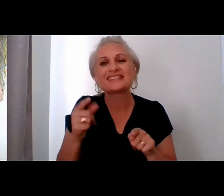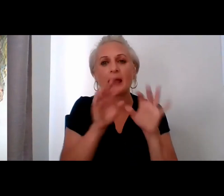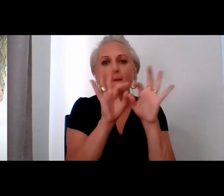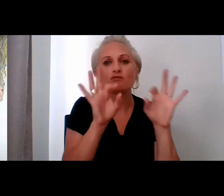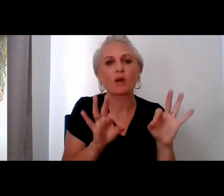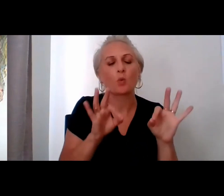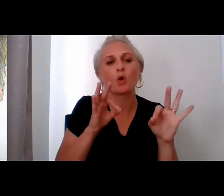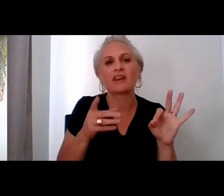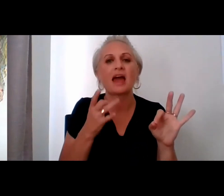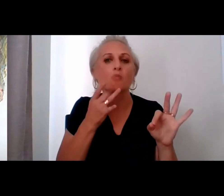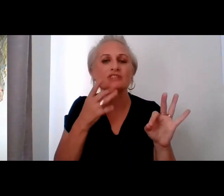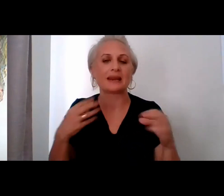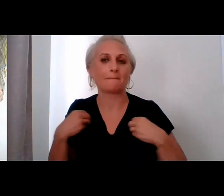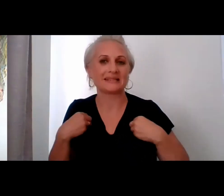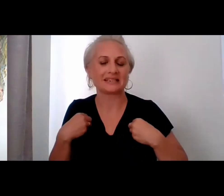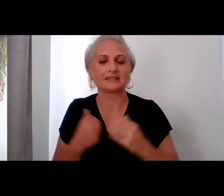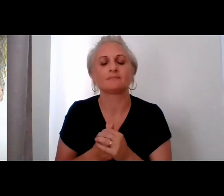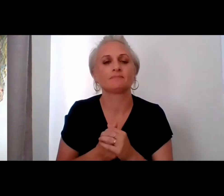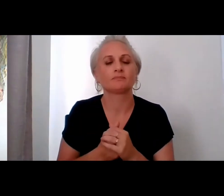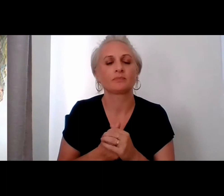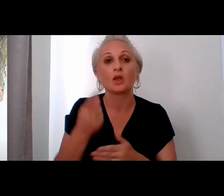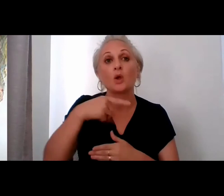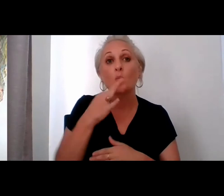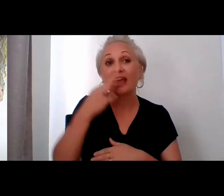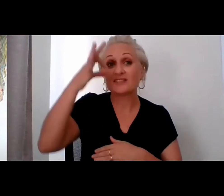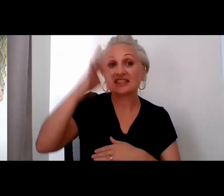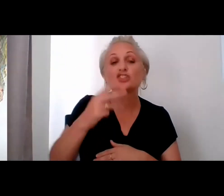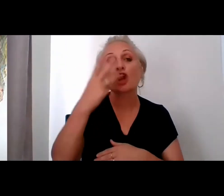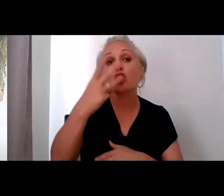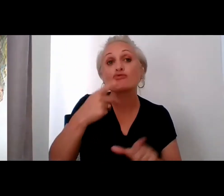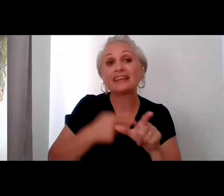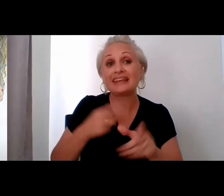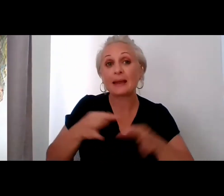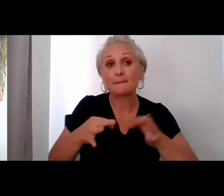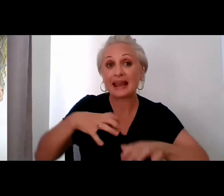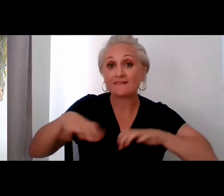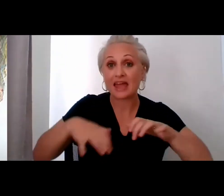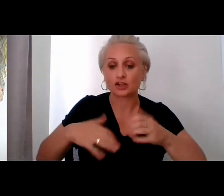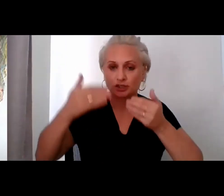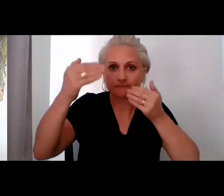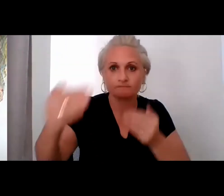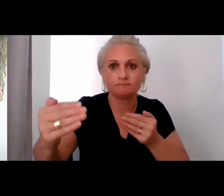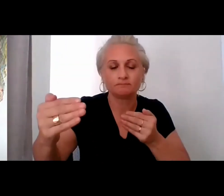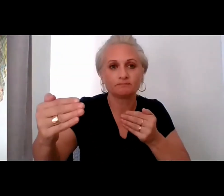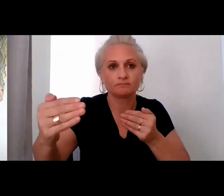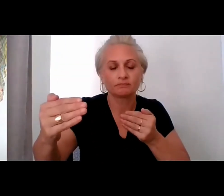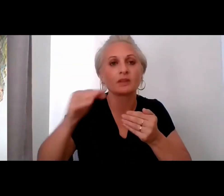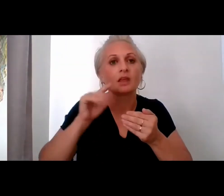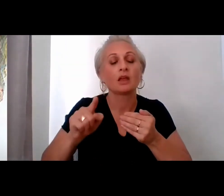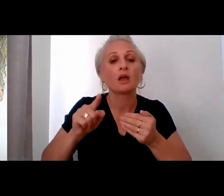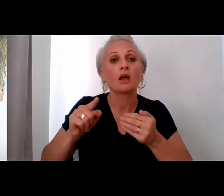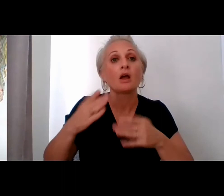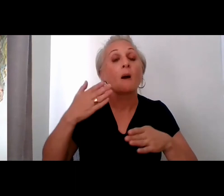In that example, we have suggested a 3-year plan of action with key performance indicators,